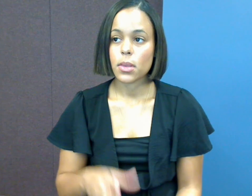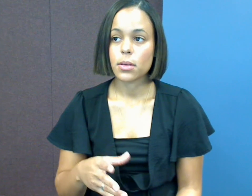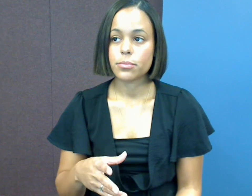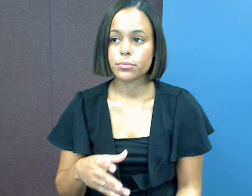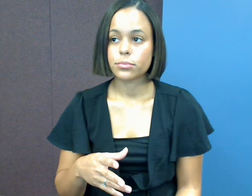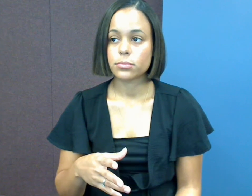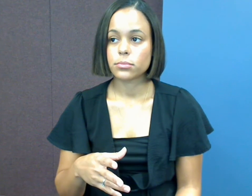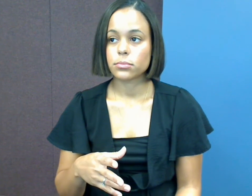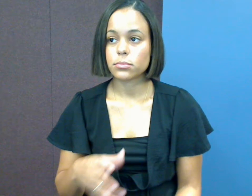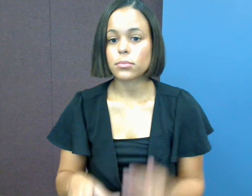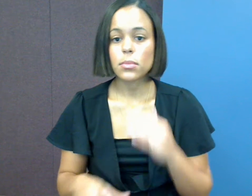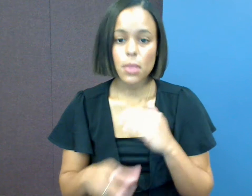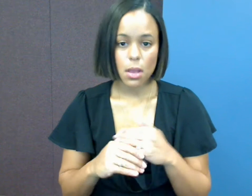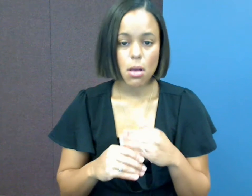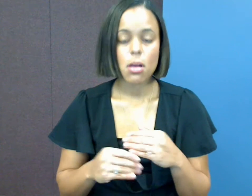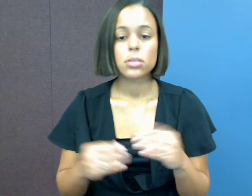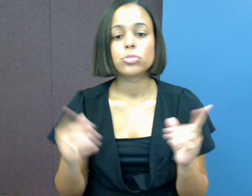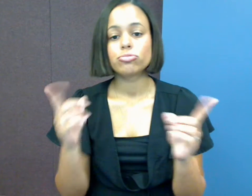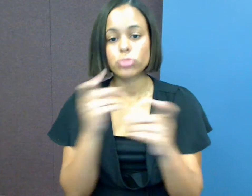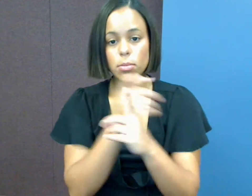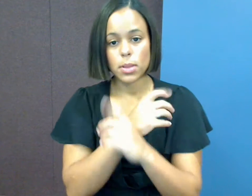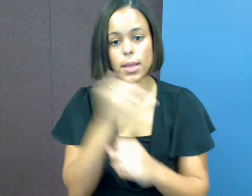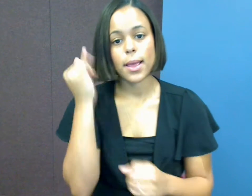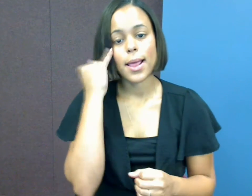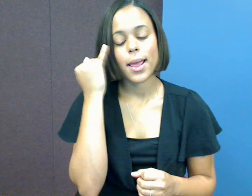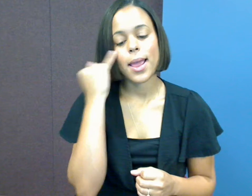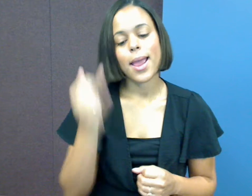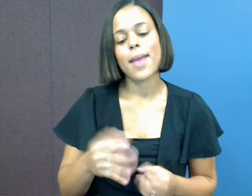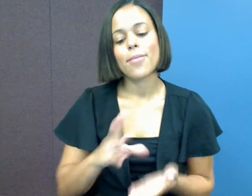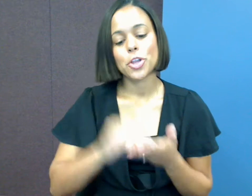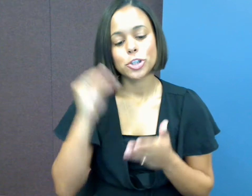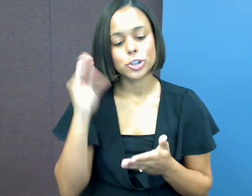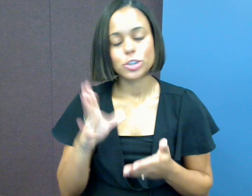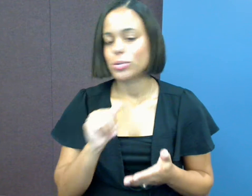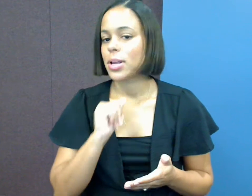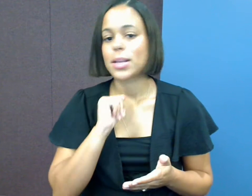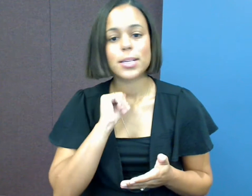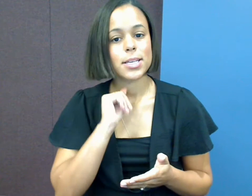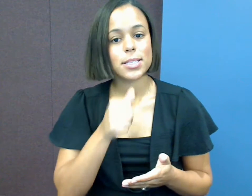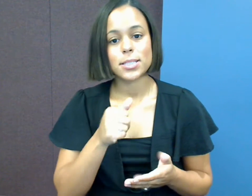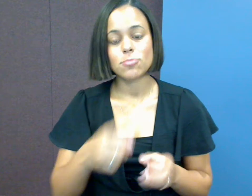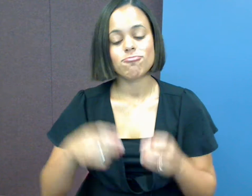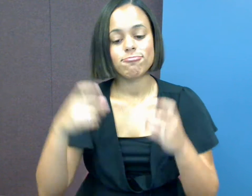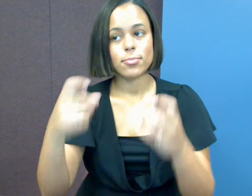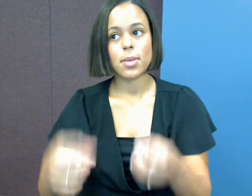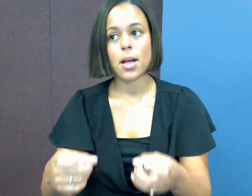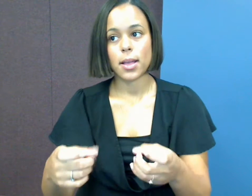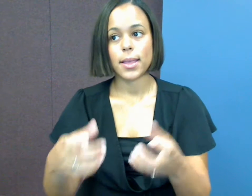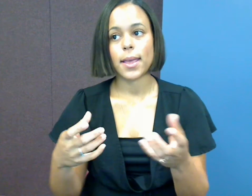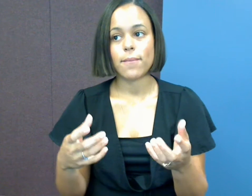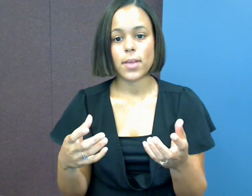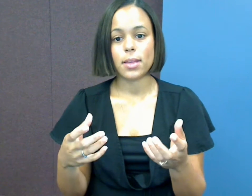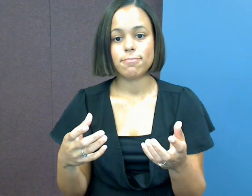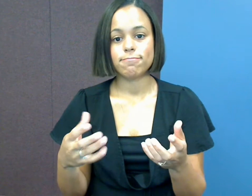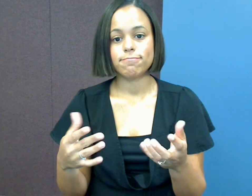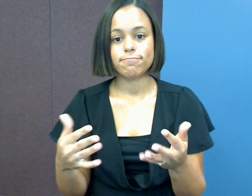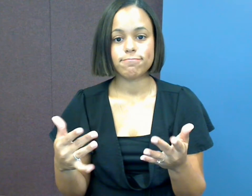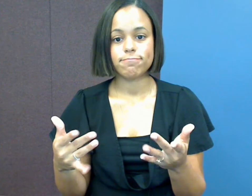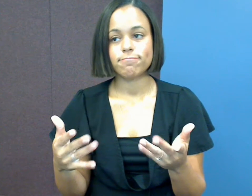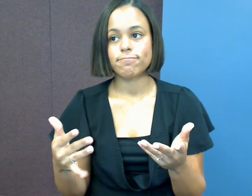says, survey, I would like to know my son or daughter's grades for last semester. Here's my